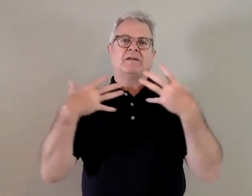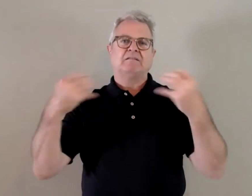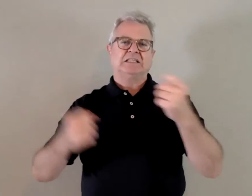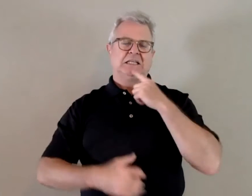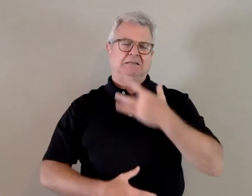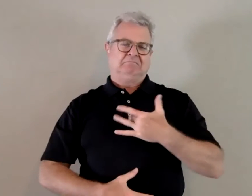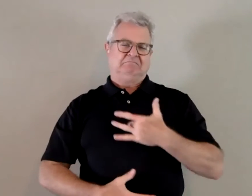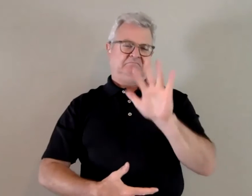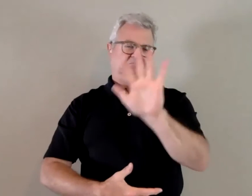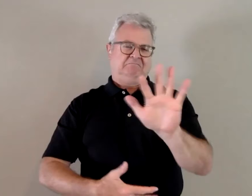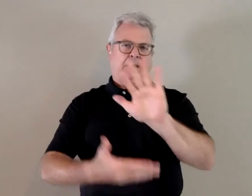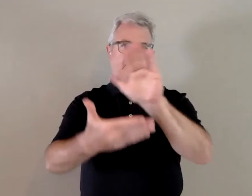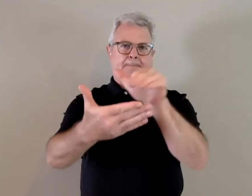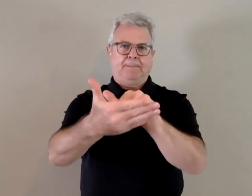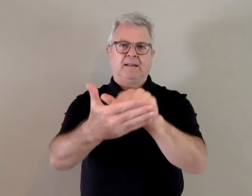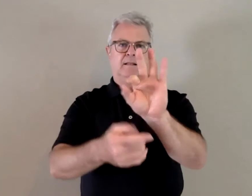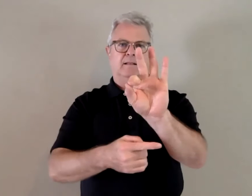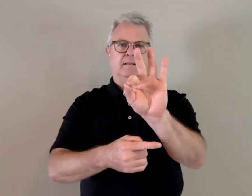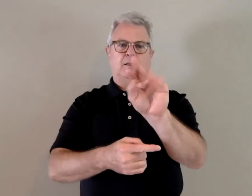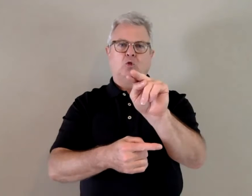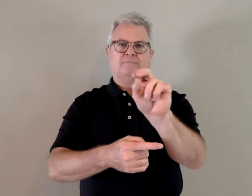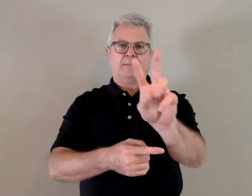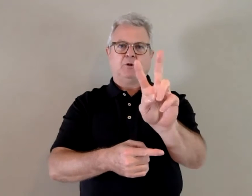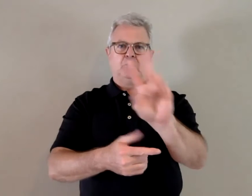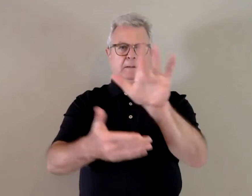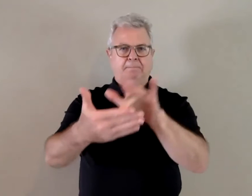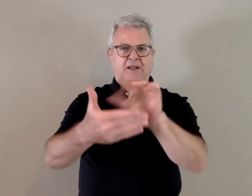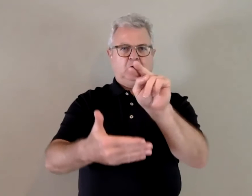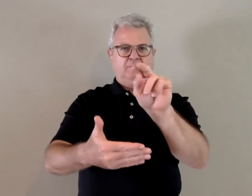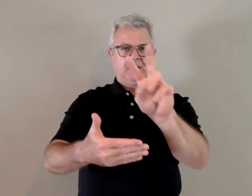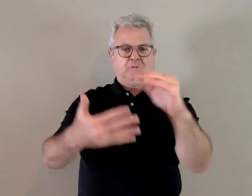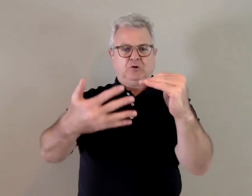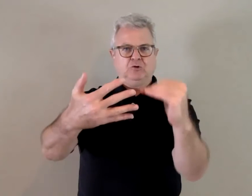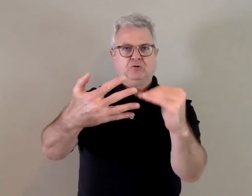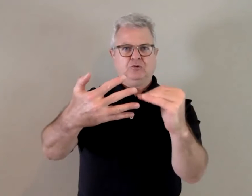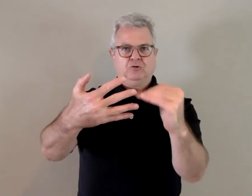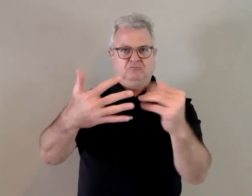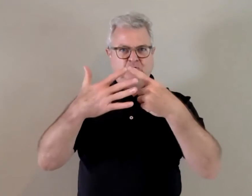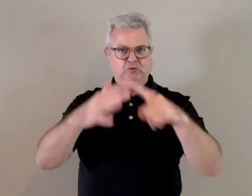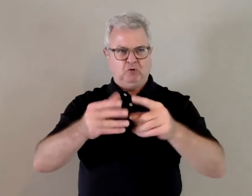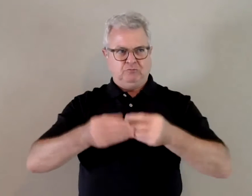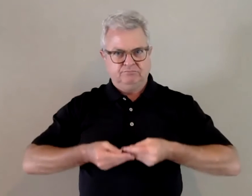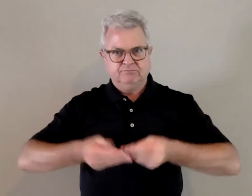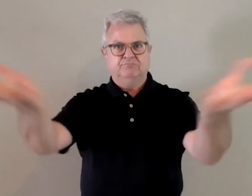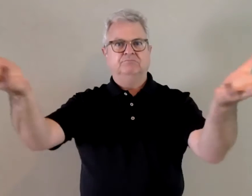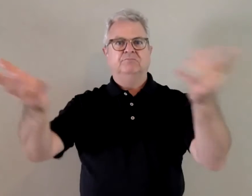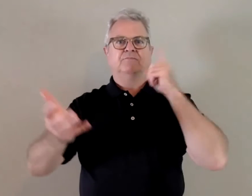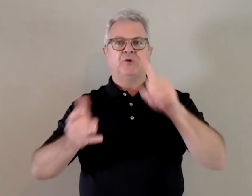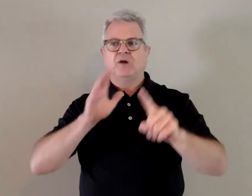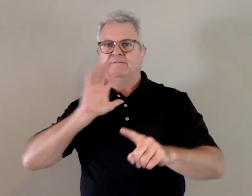and we will move forward vaccination. Rhode Island Department of Health feels that around the middle of November, they will